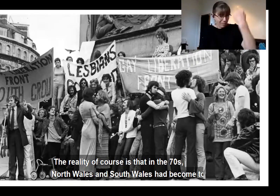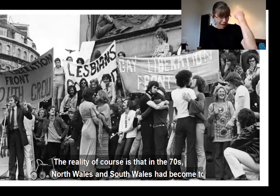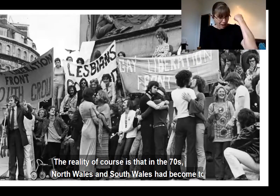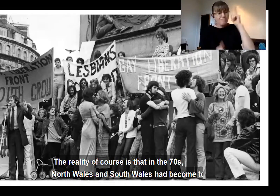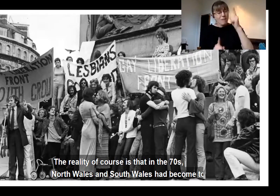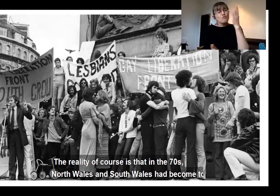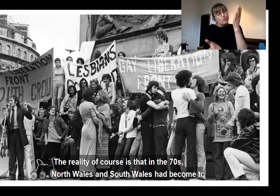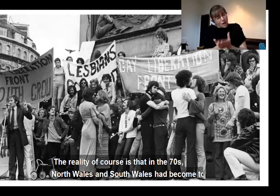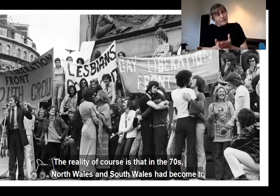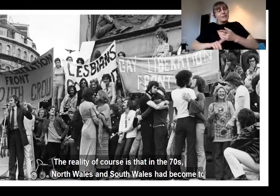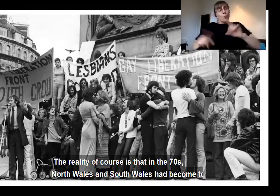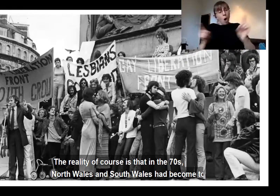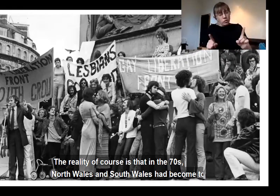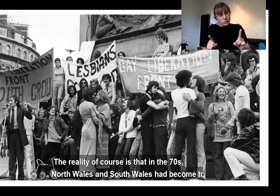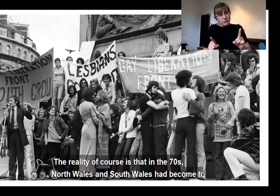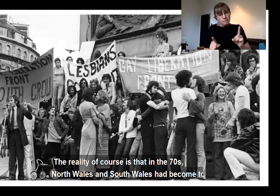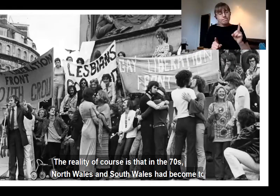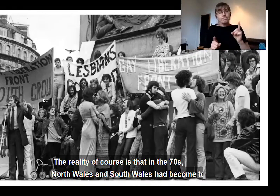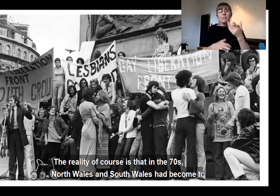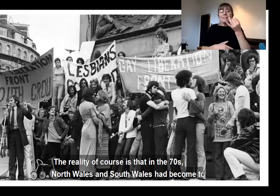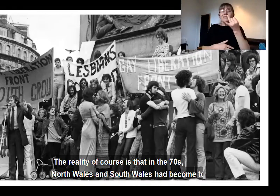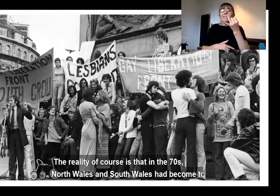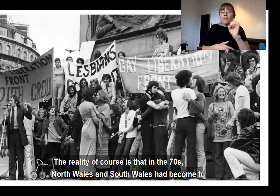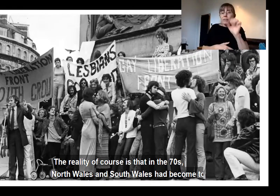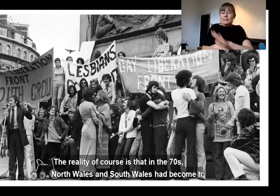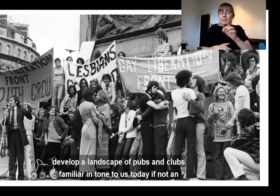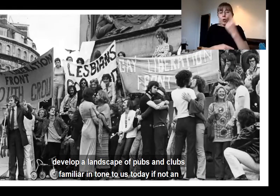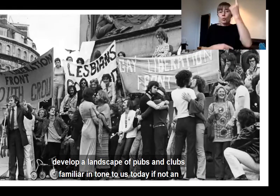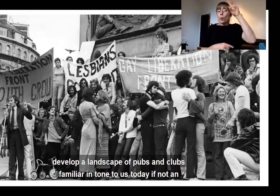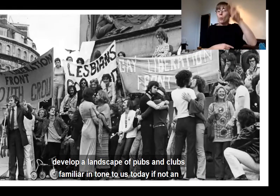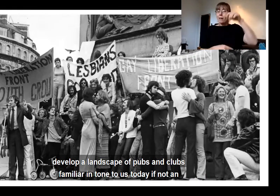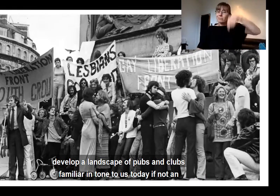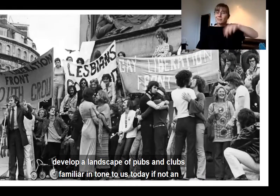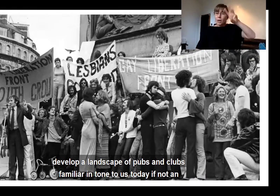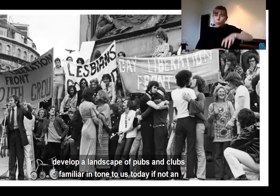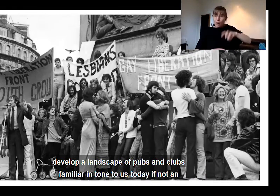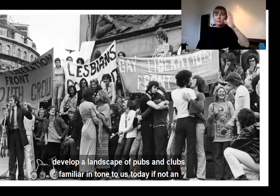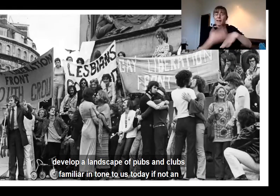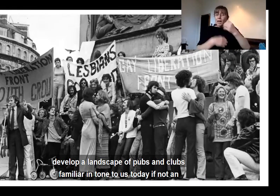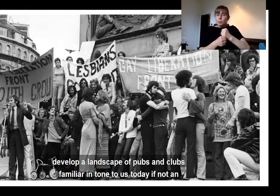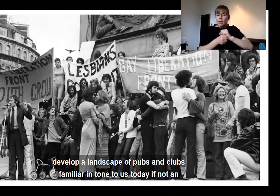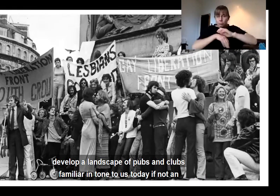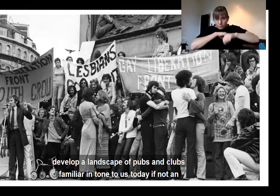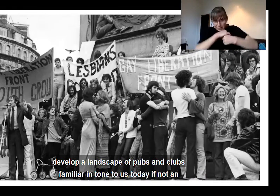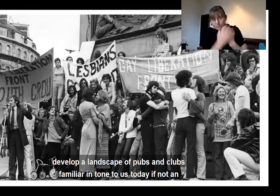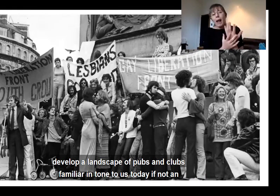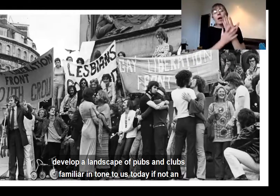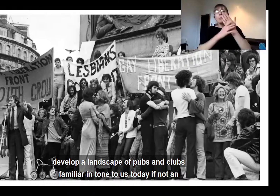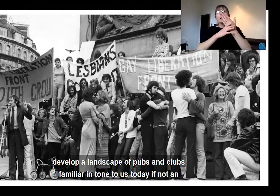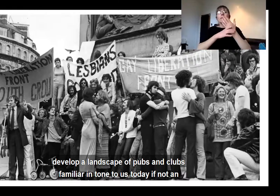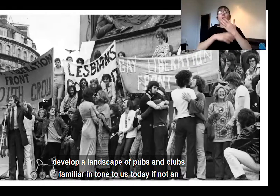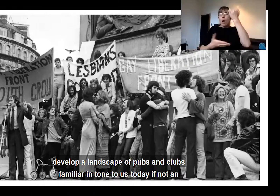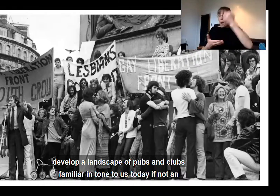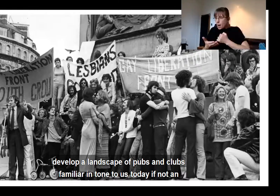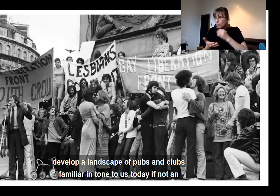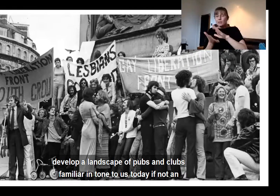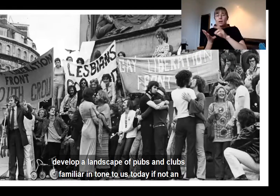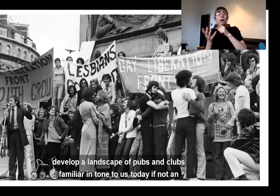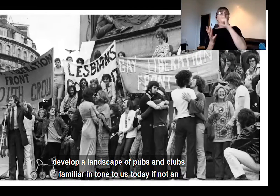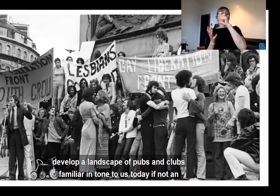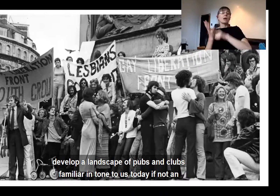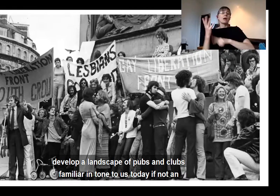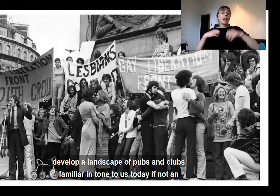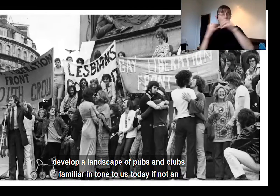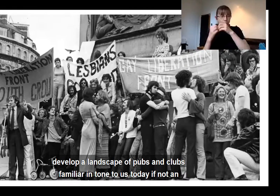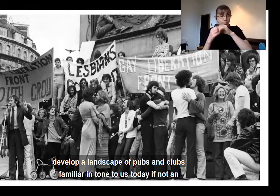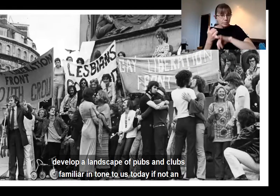of course, is that in the 70s, North Wales and South Wales had begun to develop a landscape of pubs and clubs familiar in